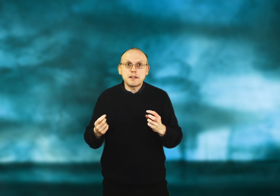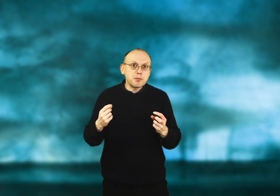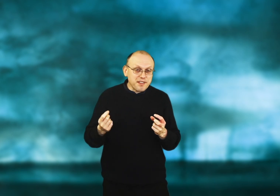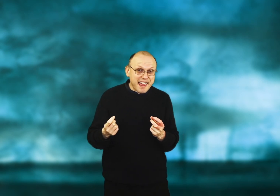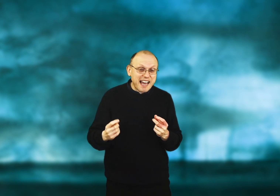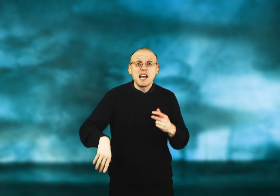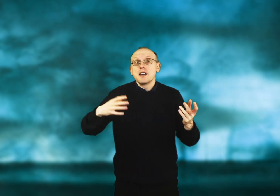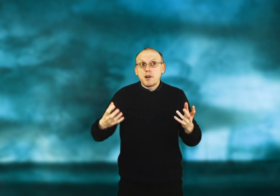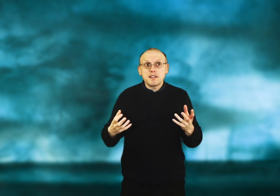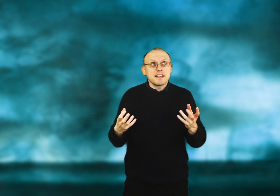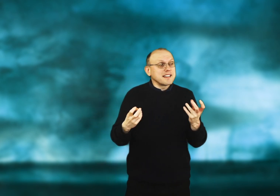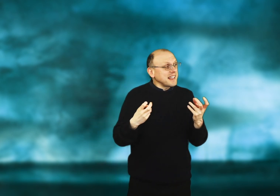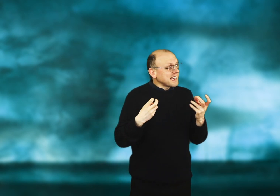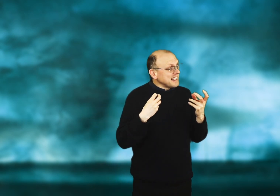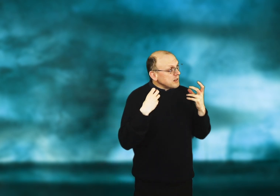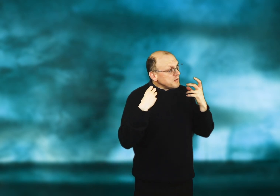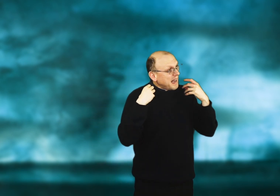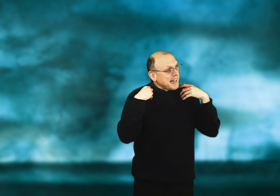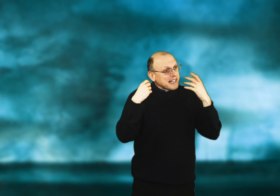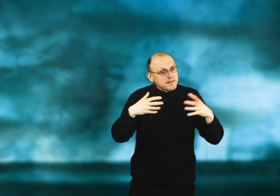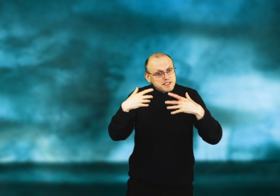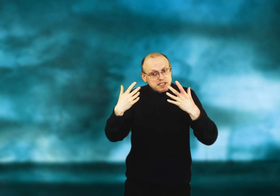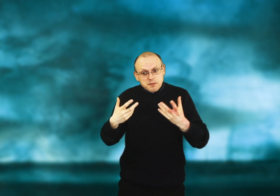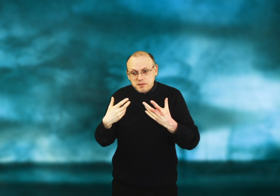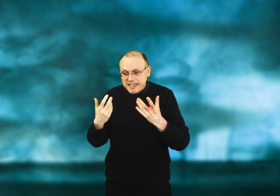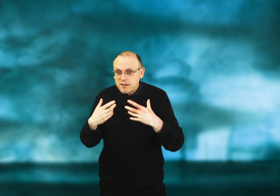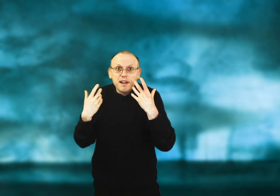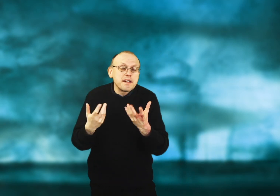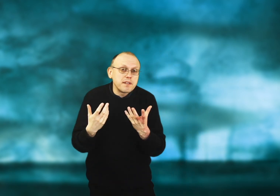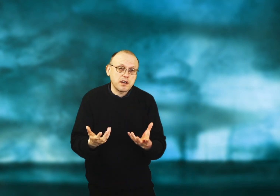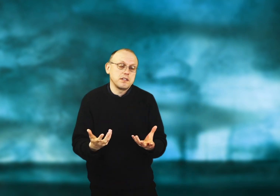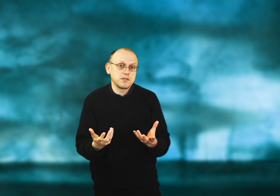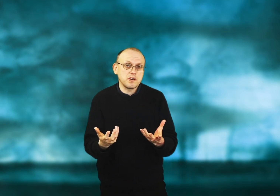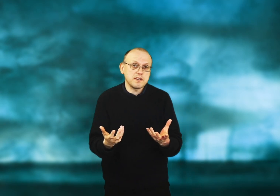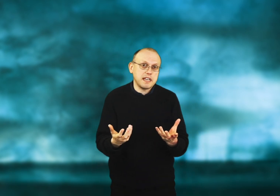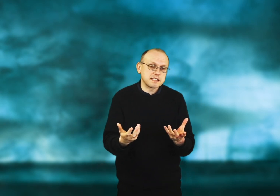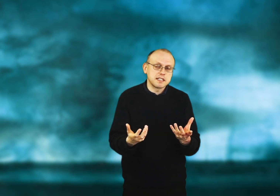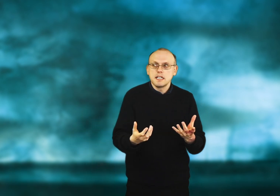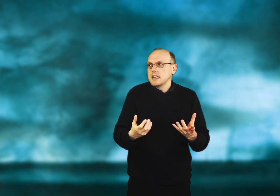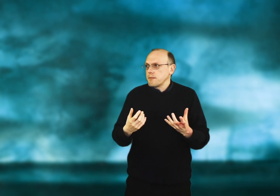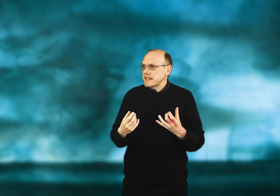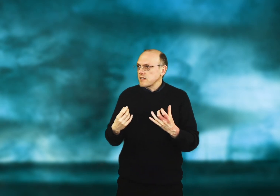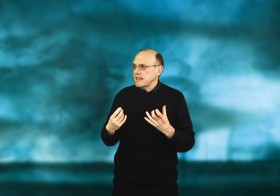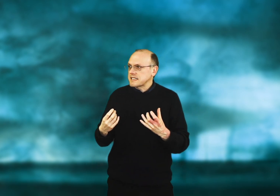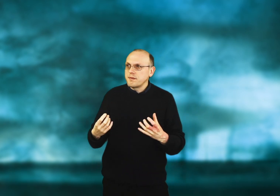be there, but they kind of add some kind of flavor to your text. It makes your text flow